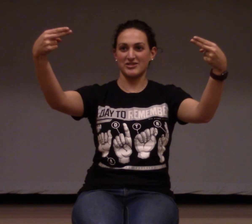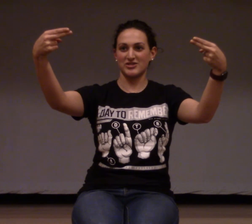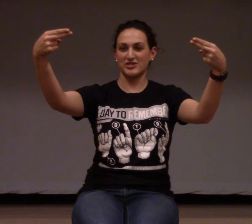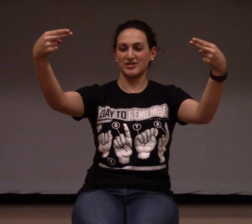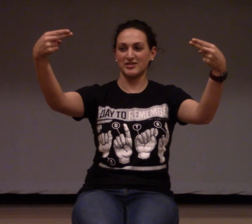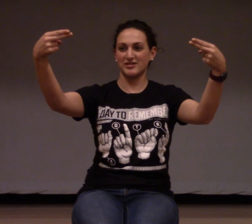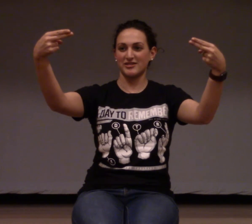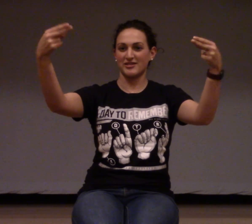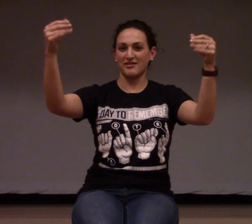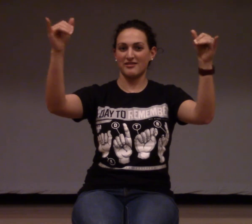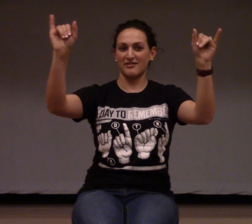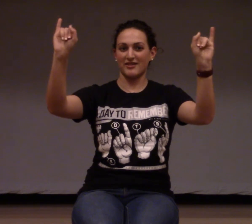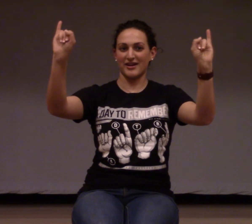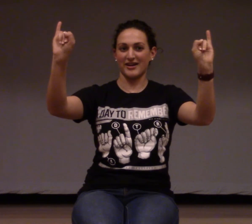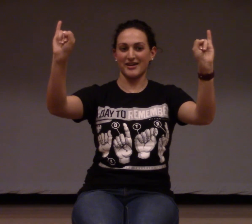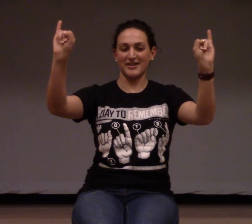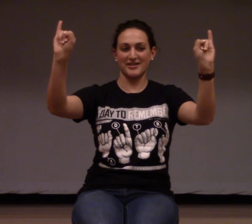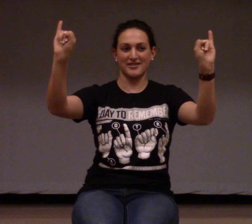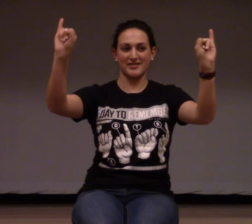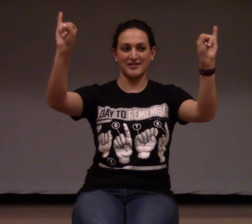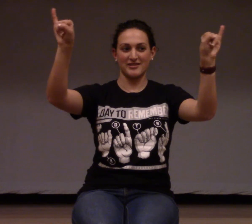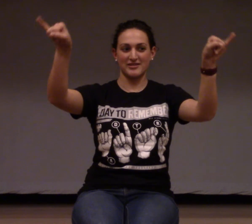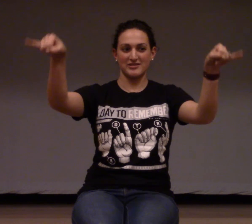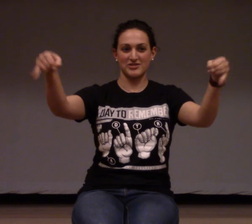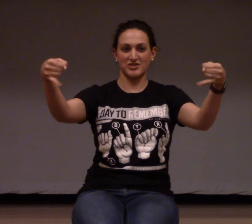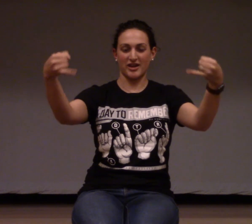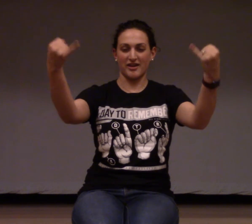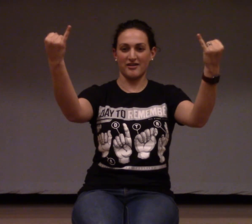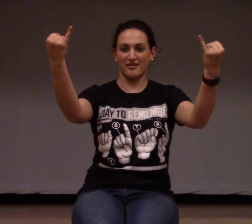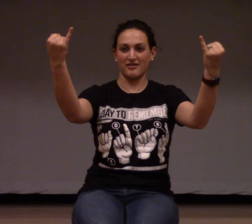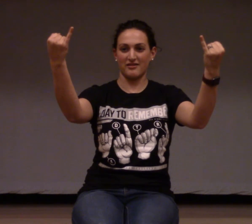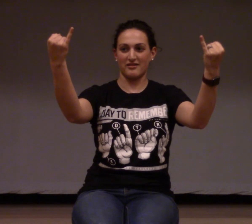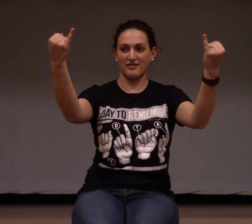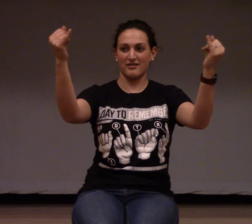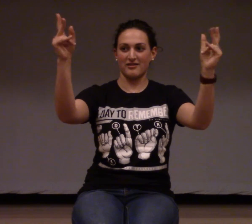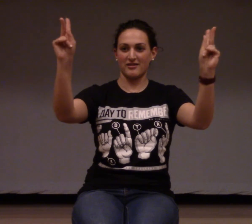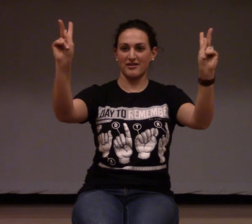H, I, J, K,